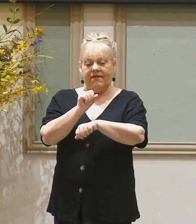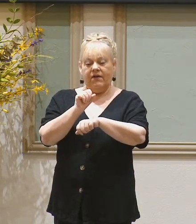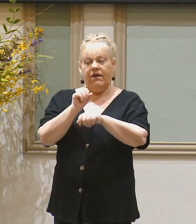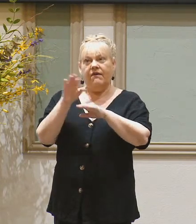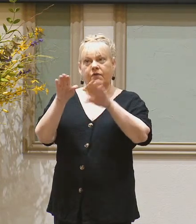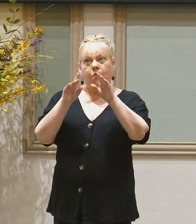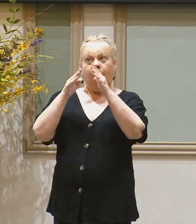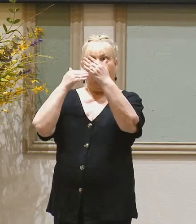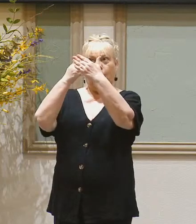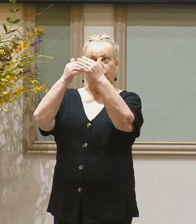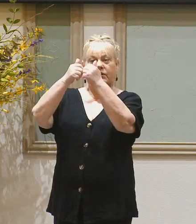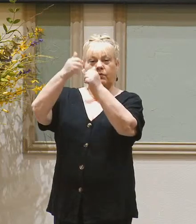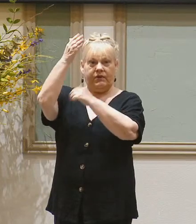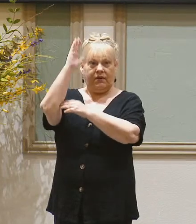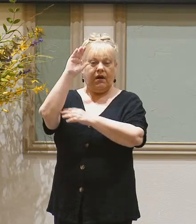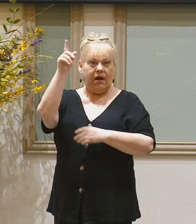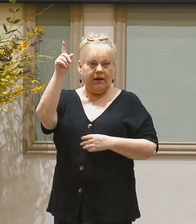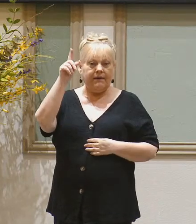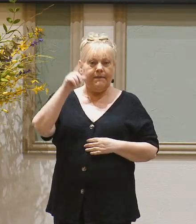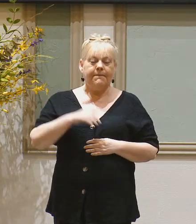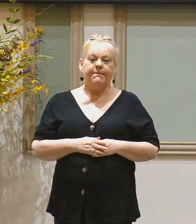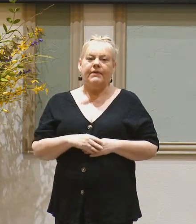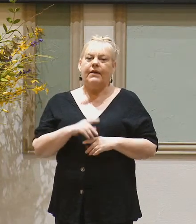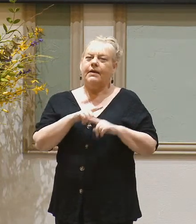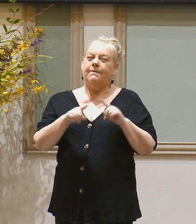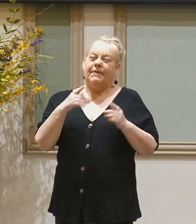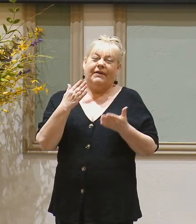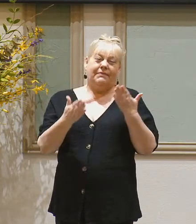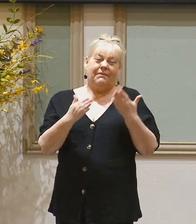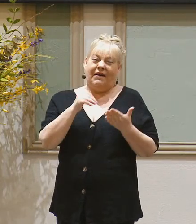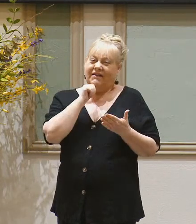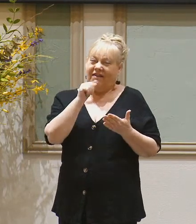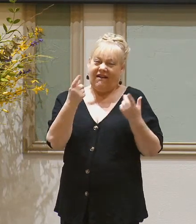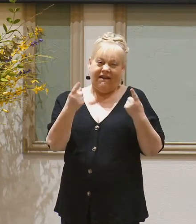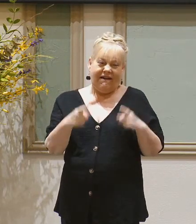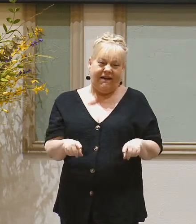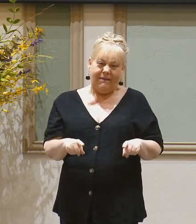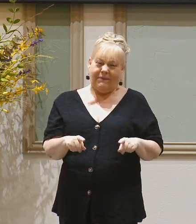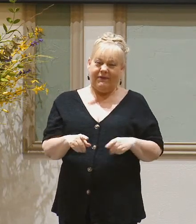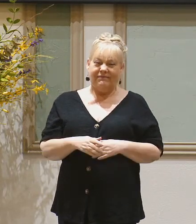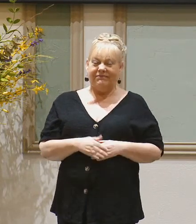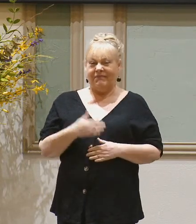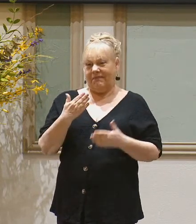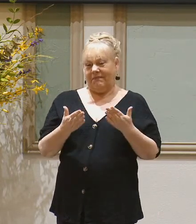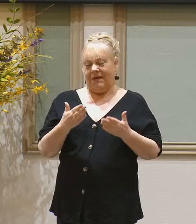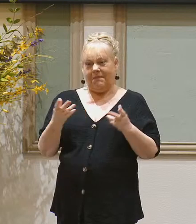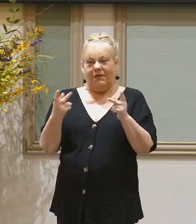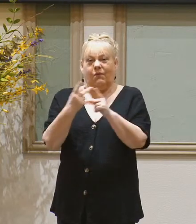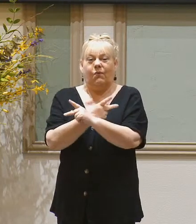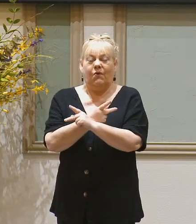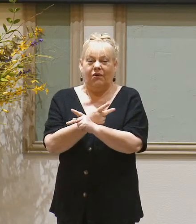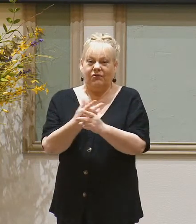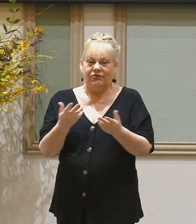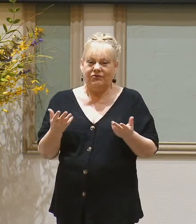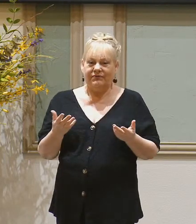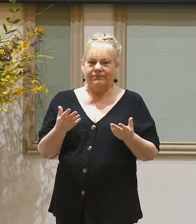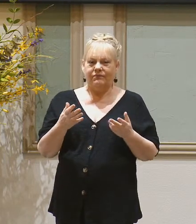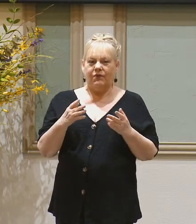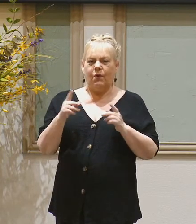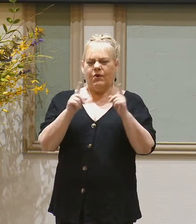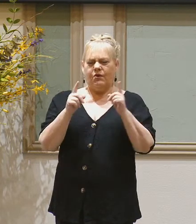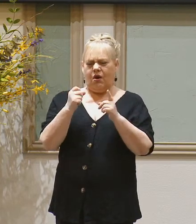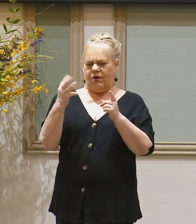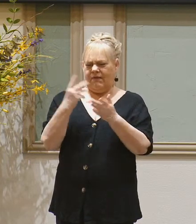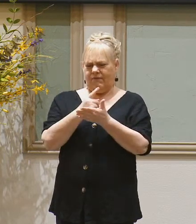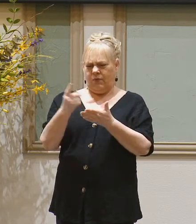closely with God, but it might not. In fact, it might grow worse. We talked a few